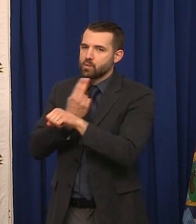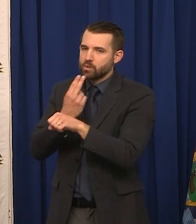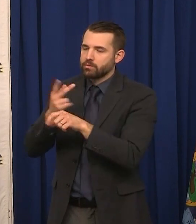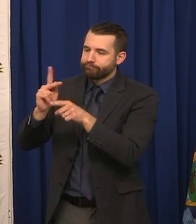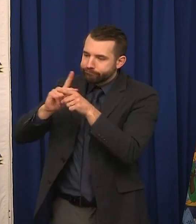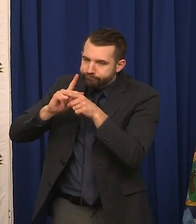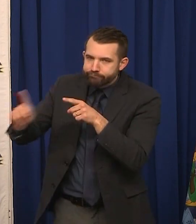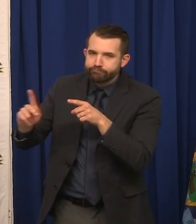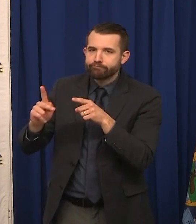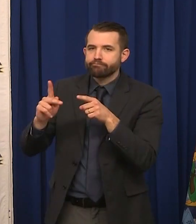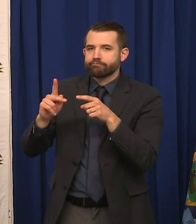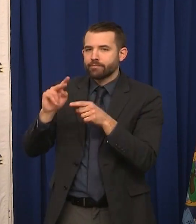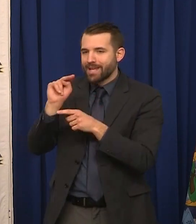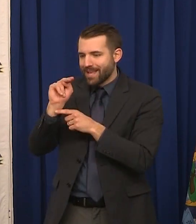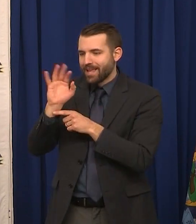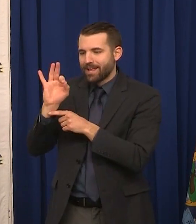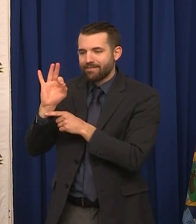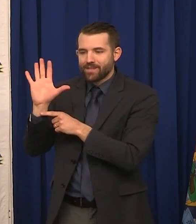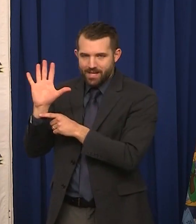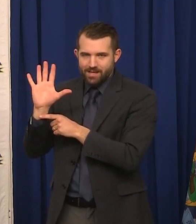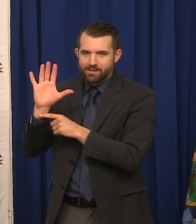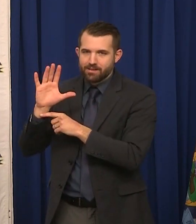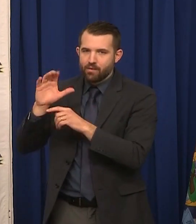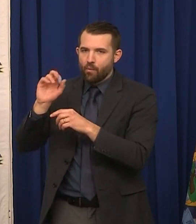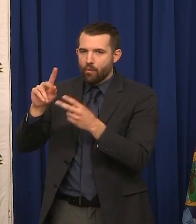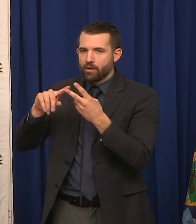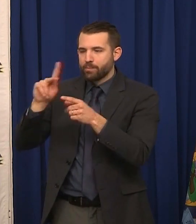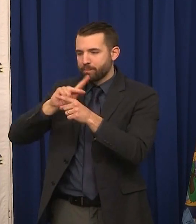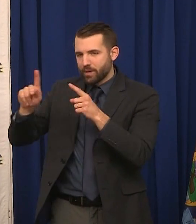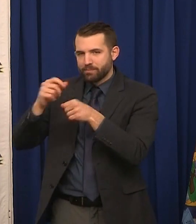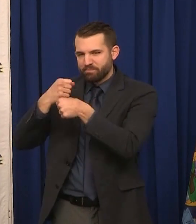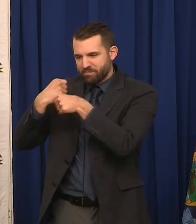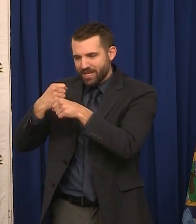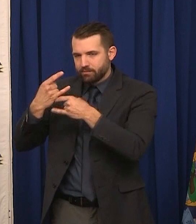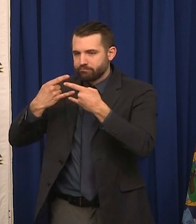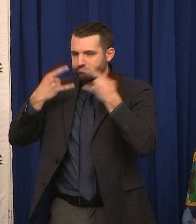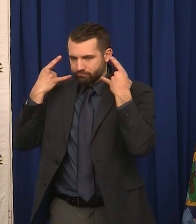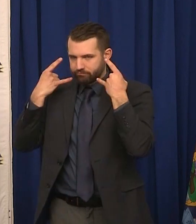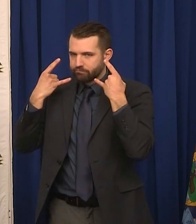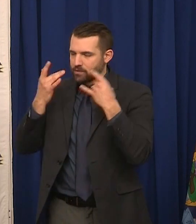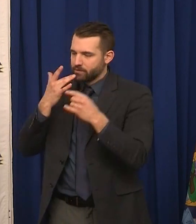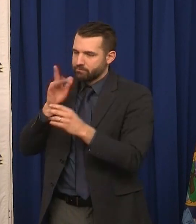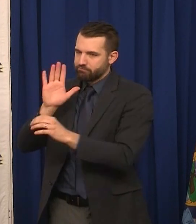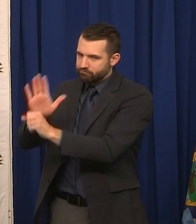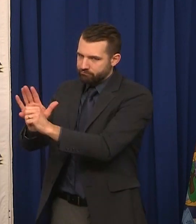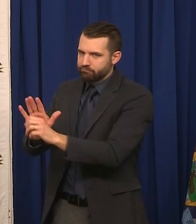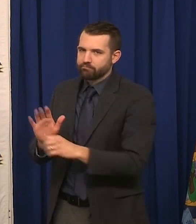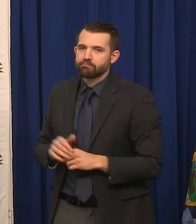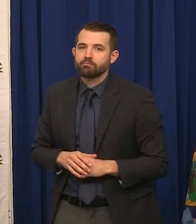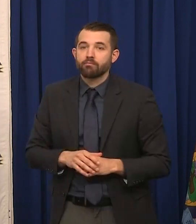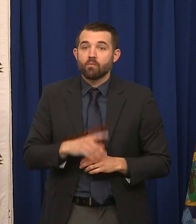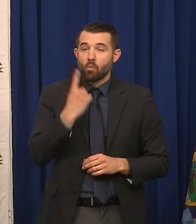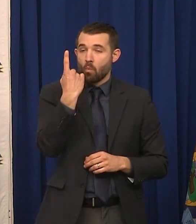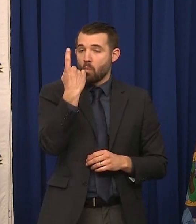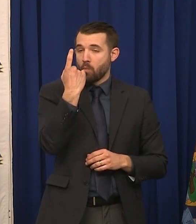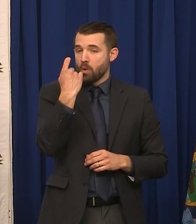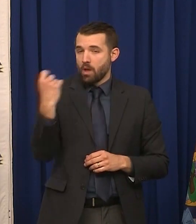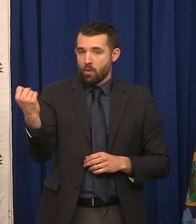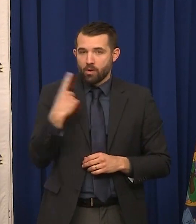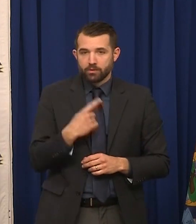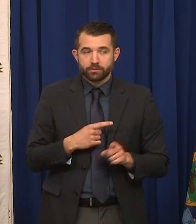an N95 mask rather than a hand-sewn mask. I think we've got time for one last question in the